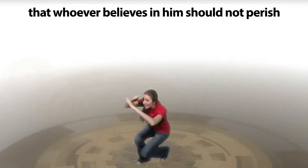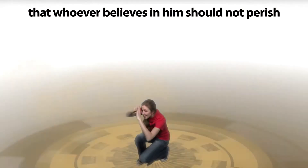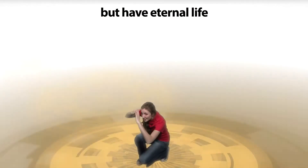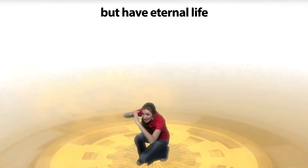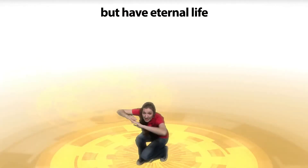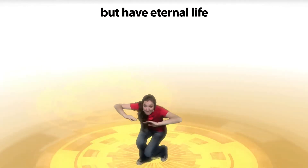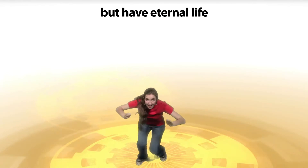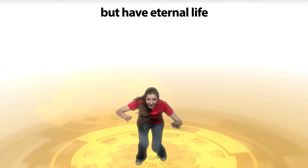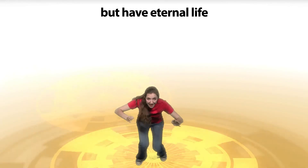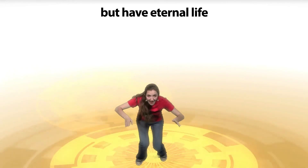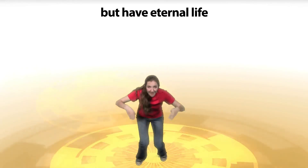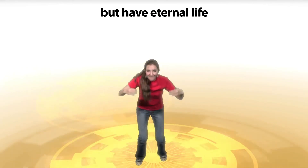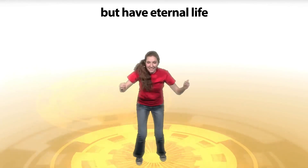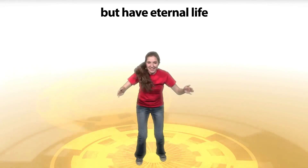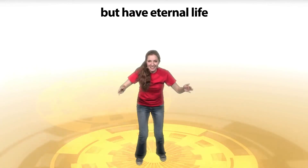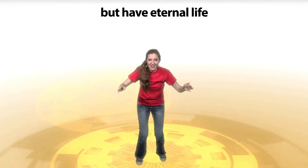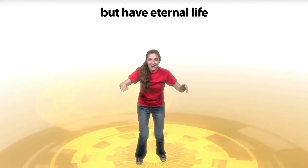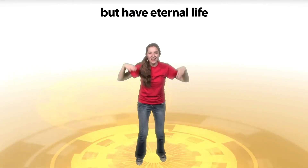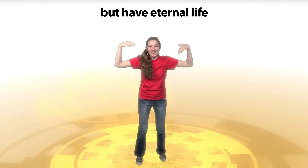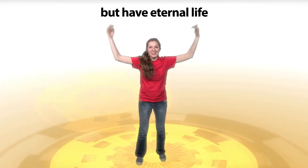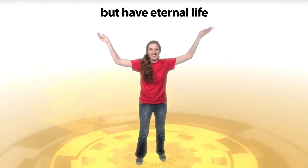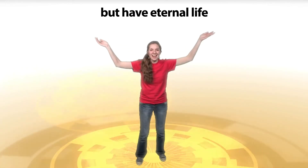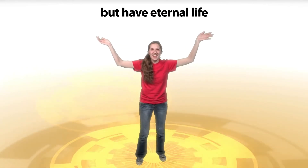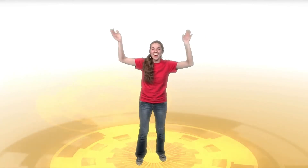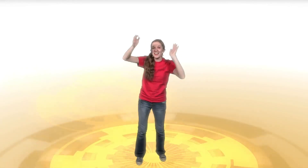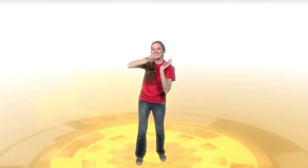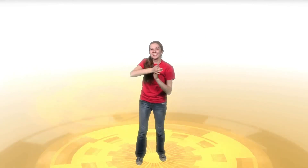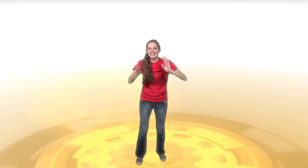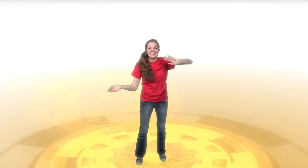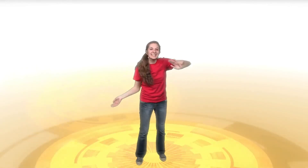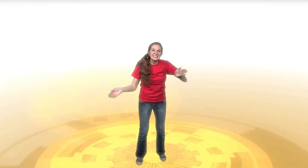perish, but have eternal life.